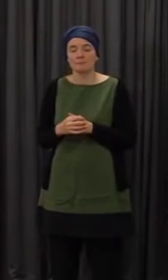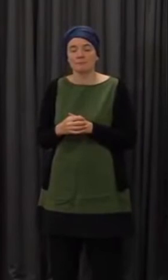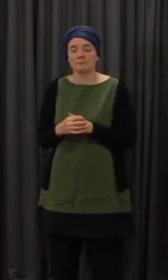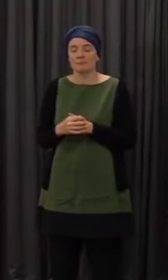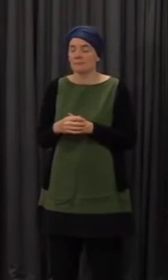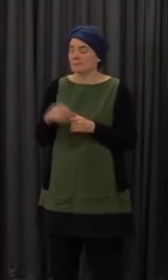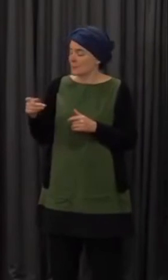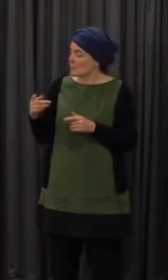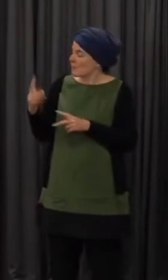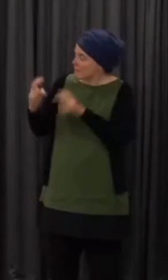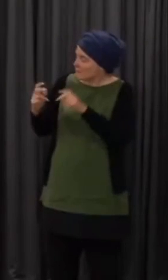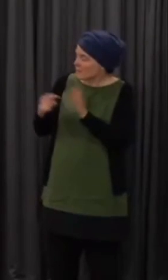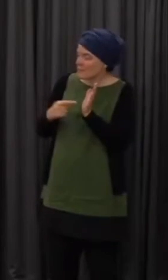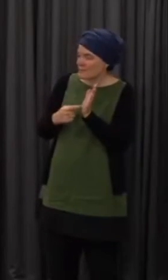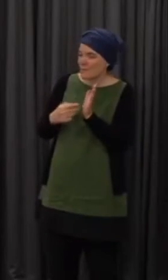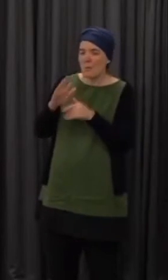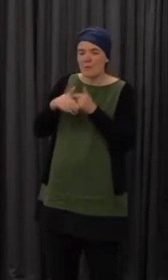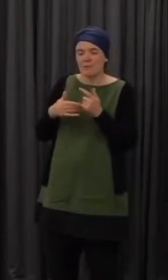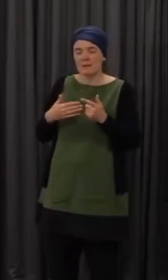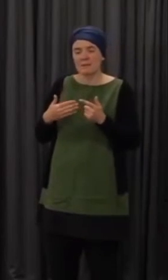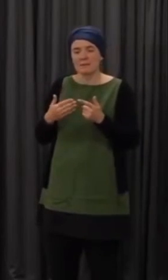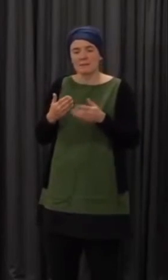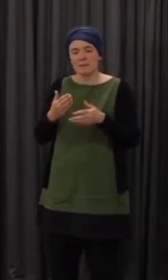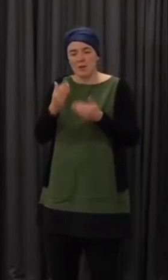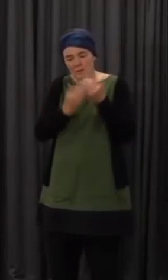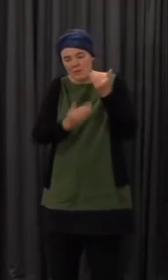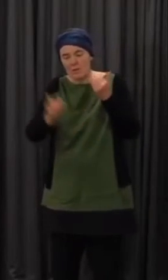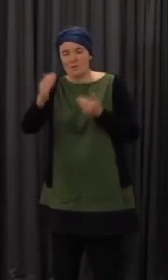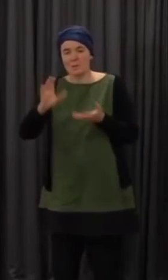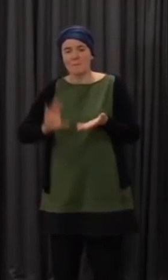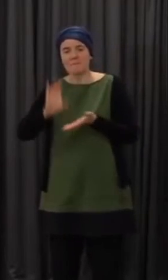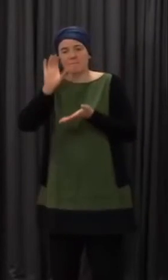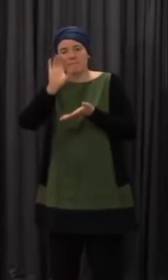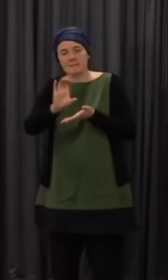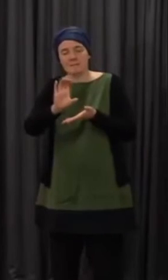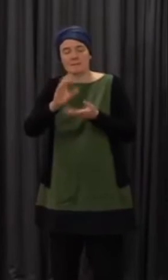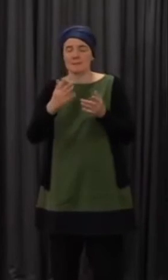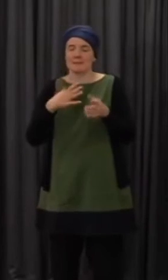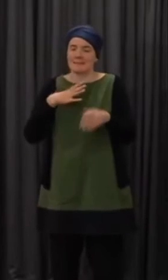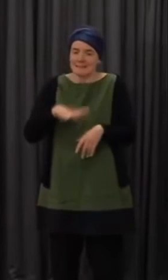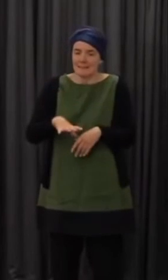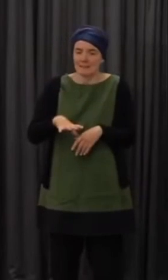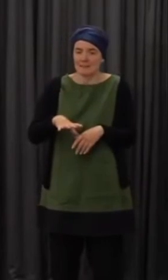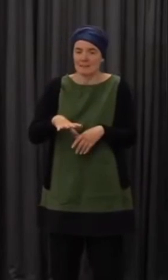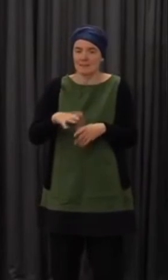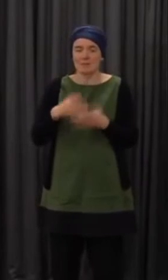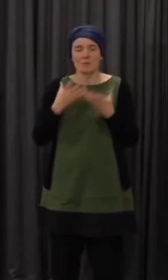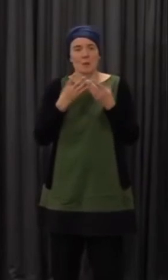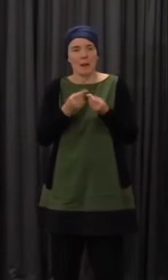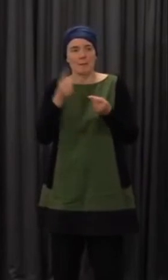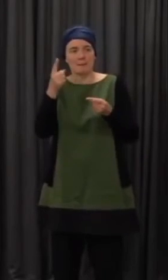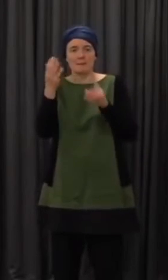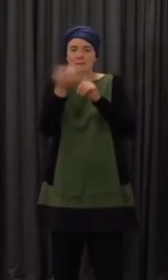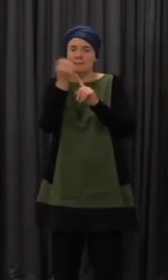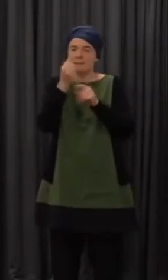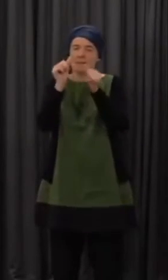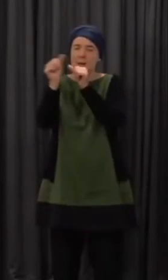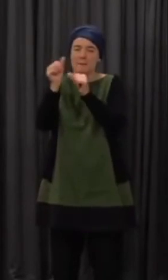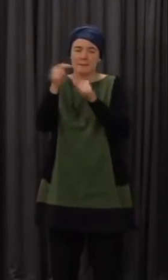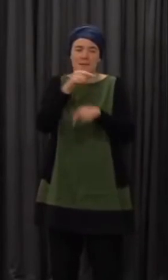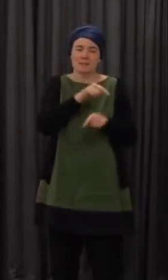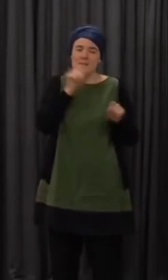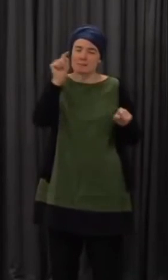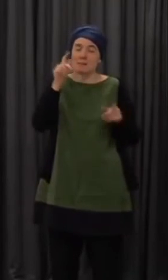long-term investment that will be necessary to help those highly successful companies like Airbus to